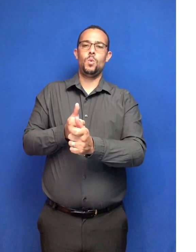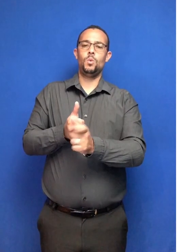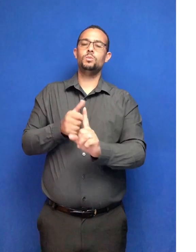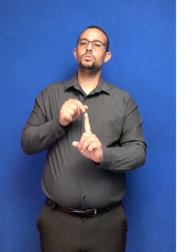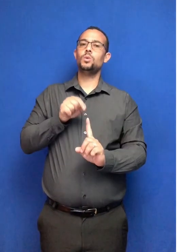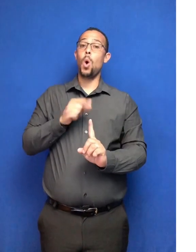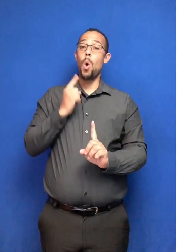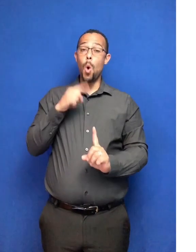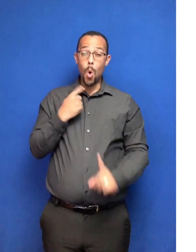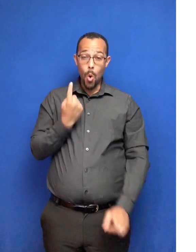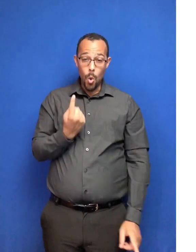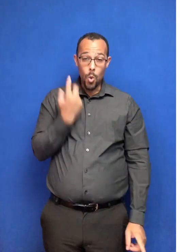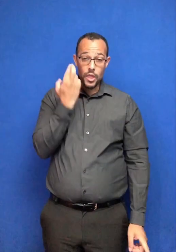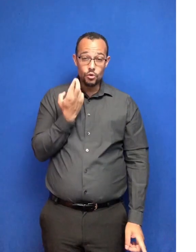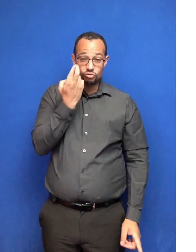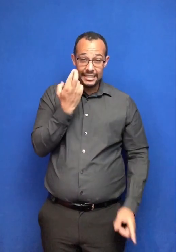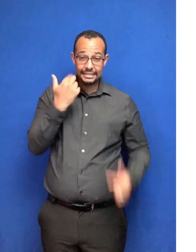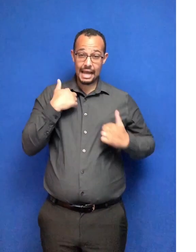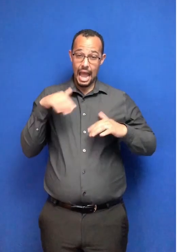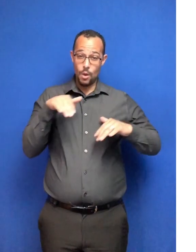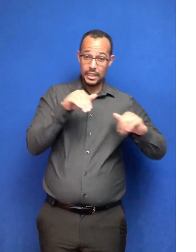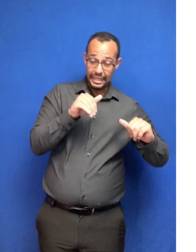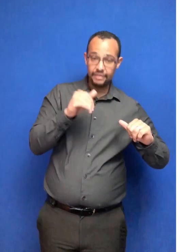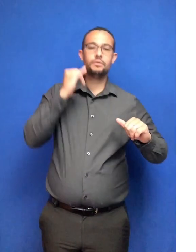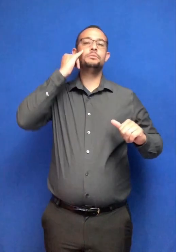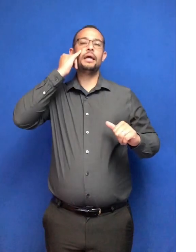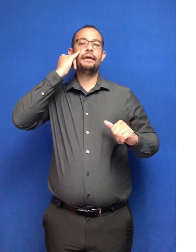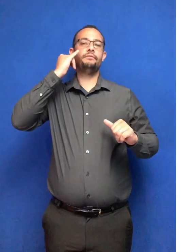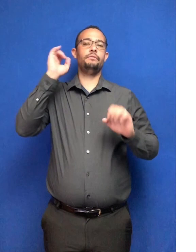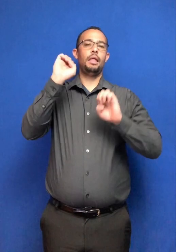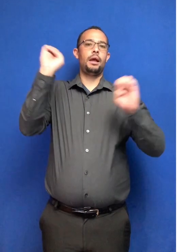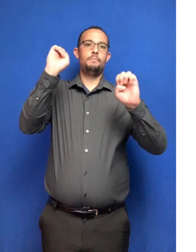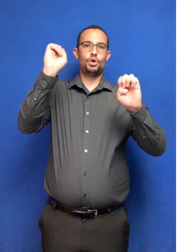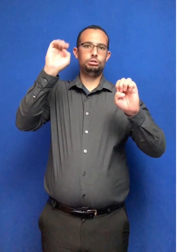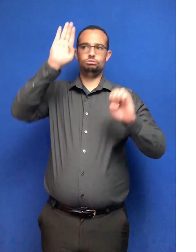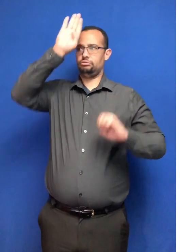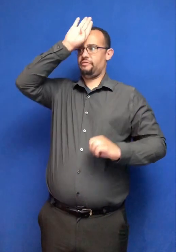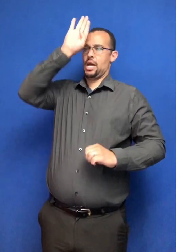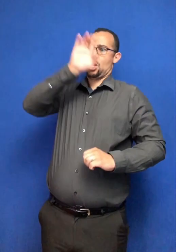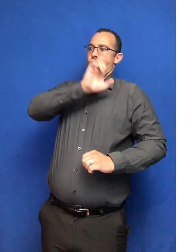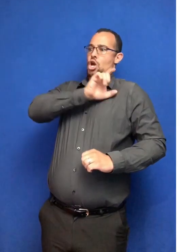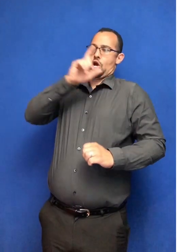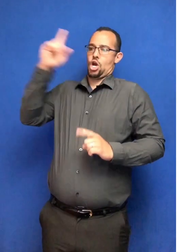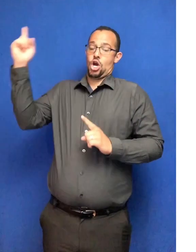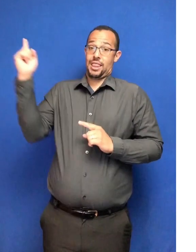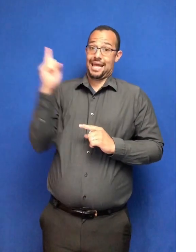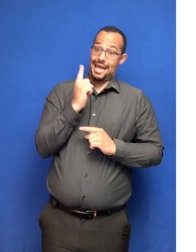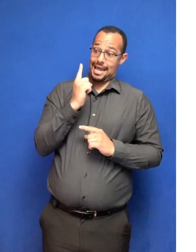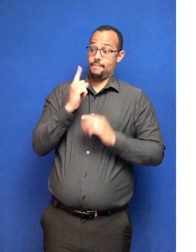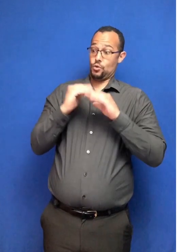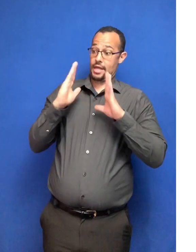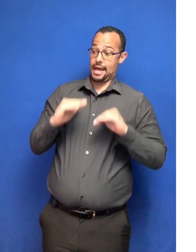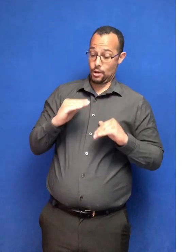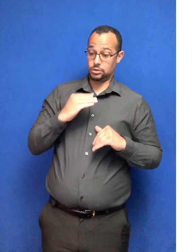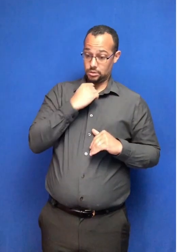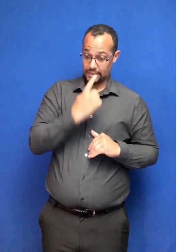is if there was evacuation instruction. Emergency personnel come to the house and they are evacuating you.